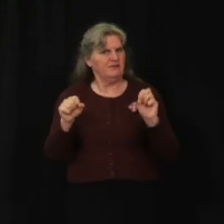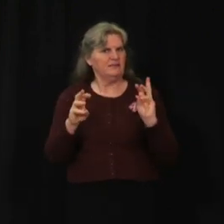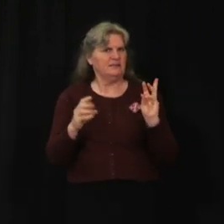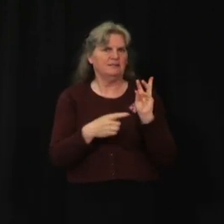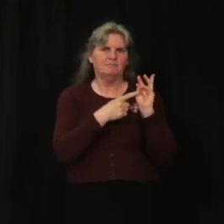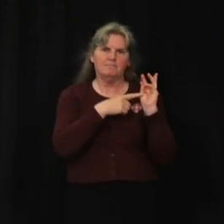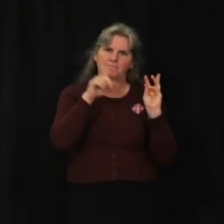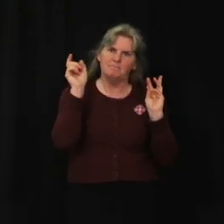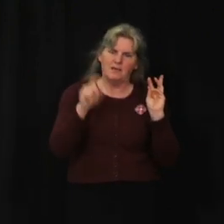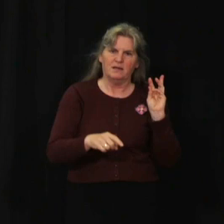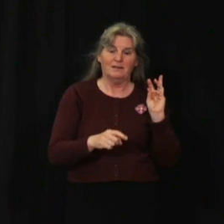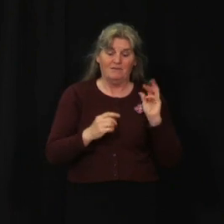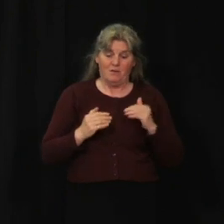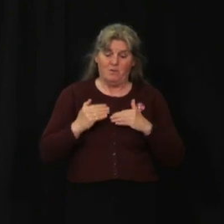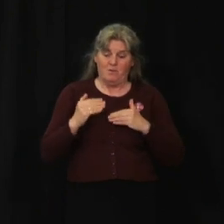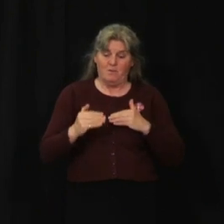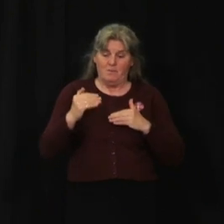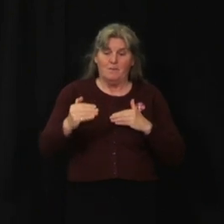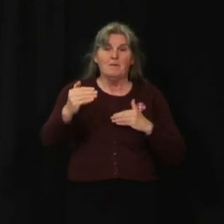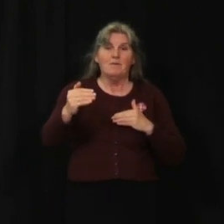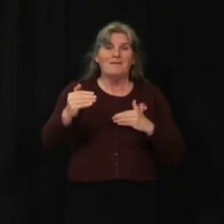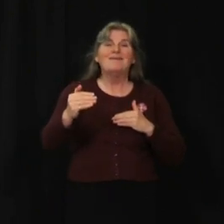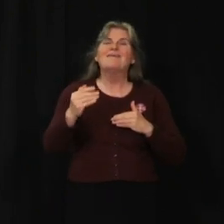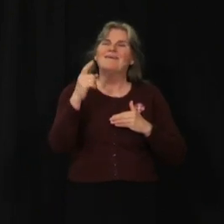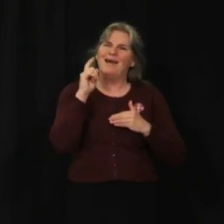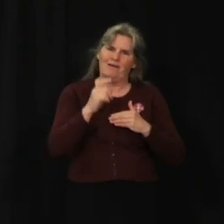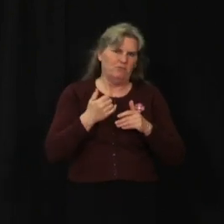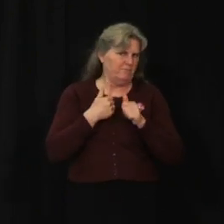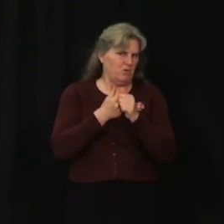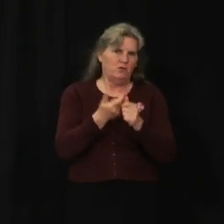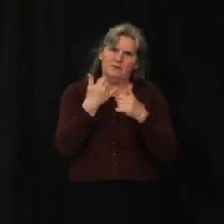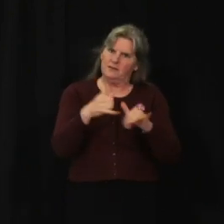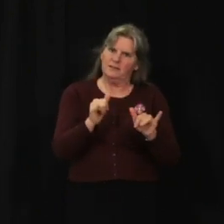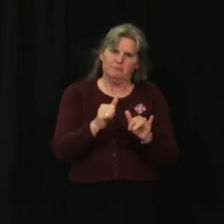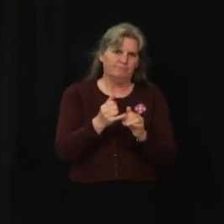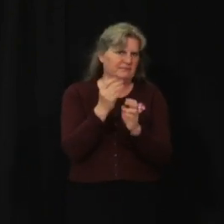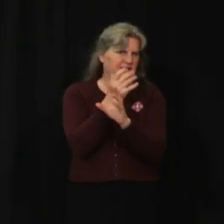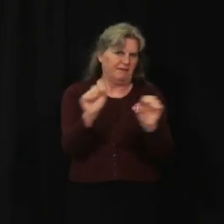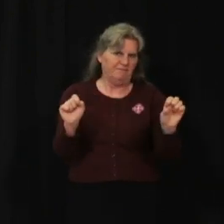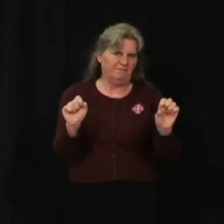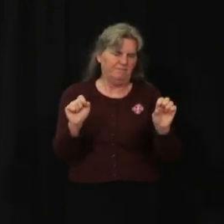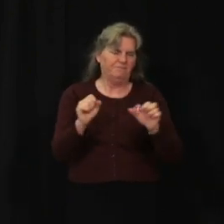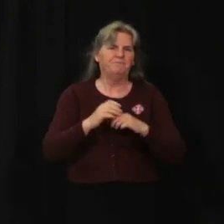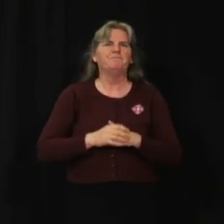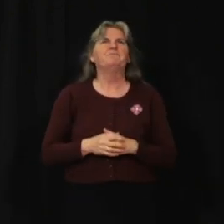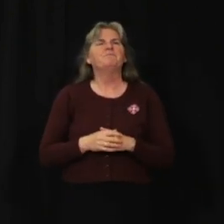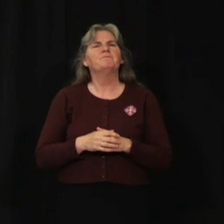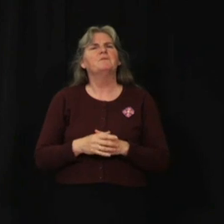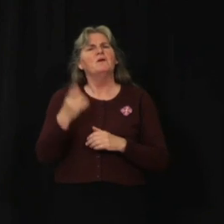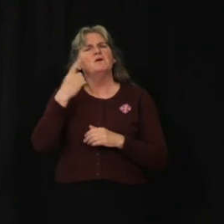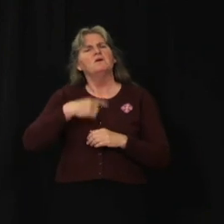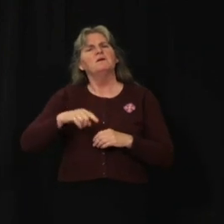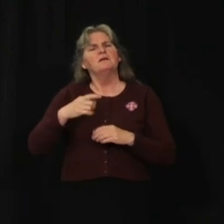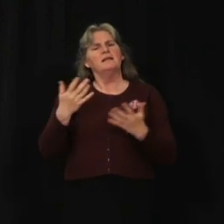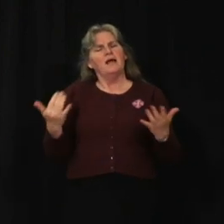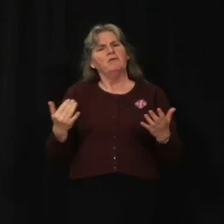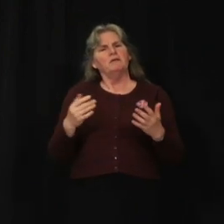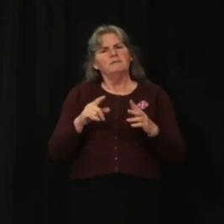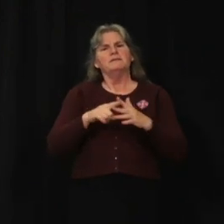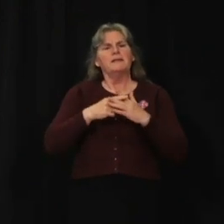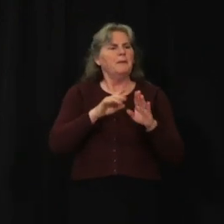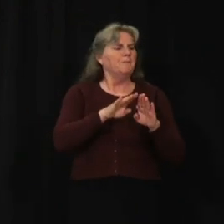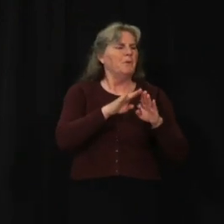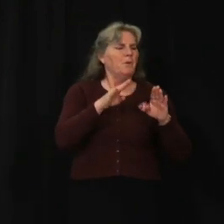Phase 1 and into Phase 2, etc. So, While we begin to open things up,